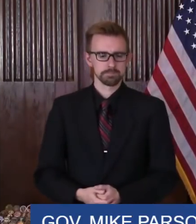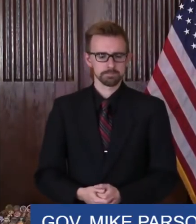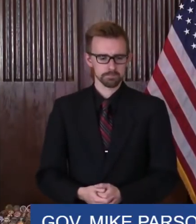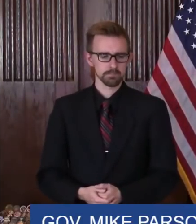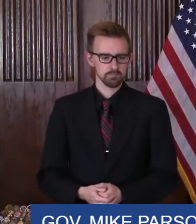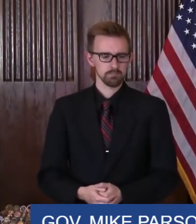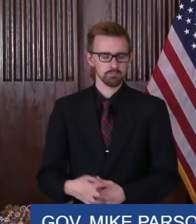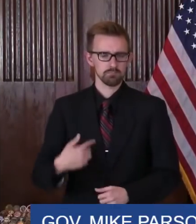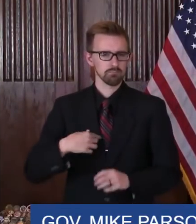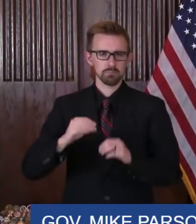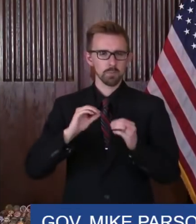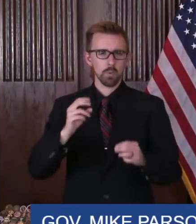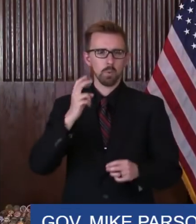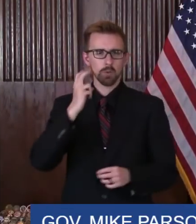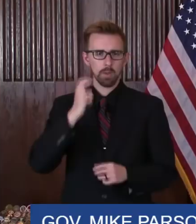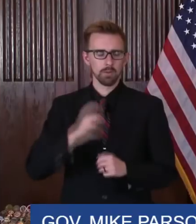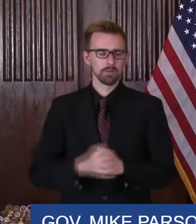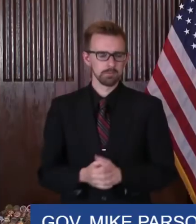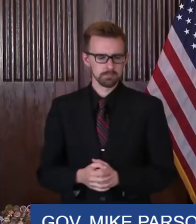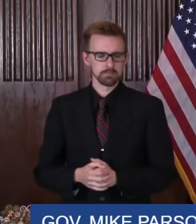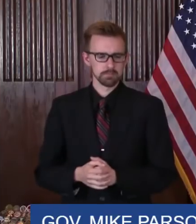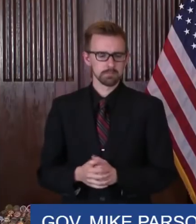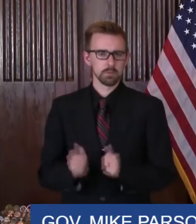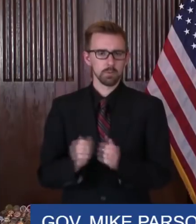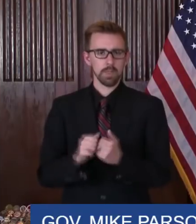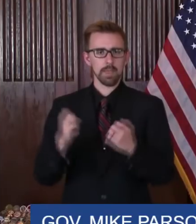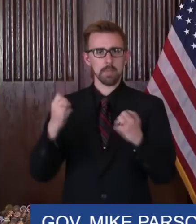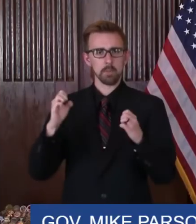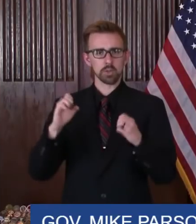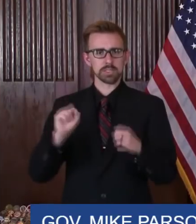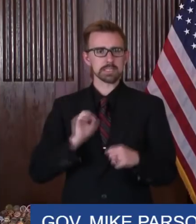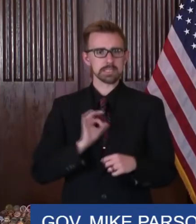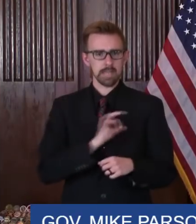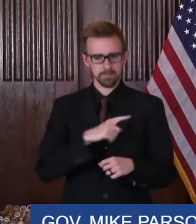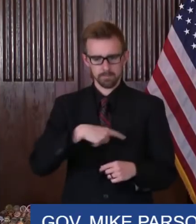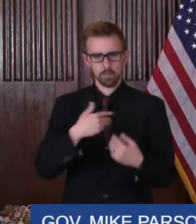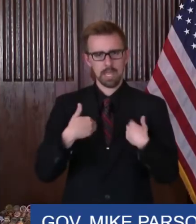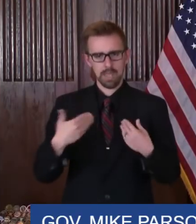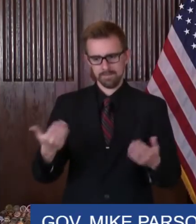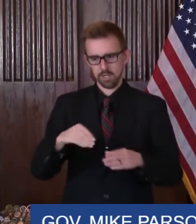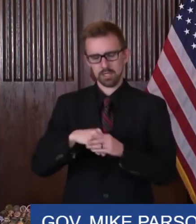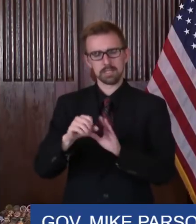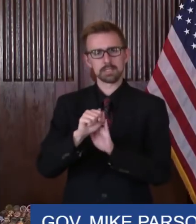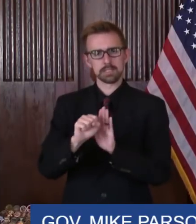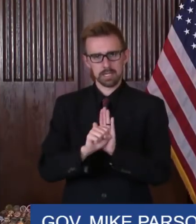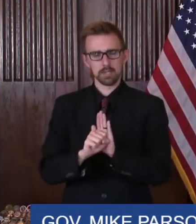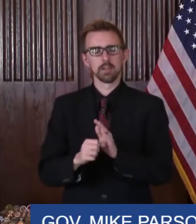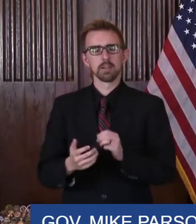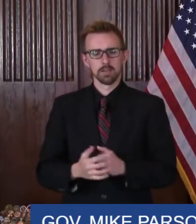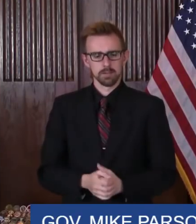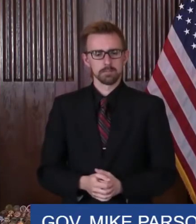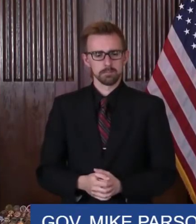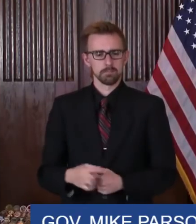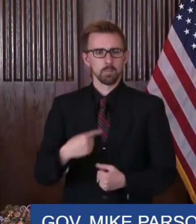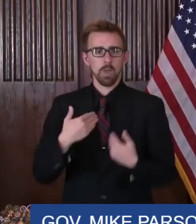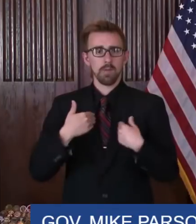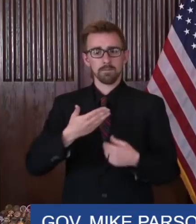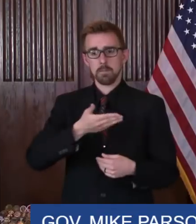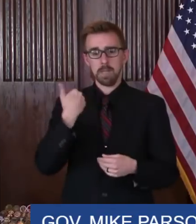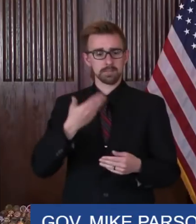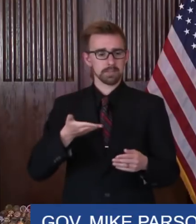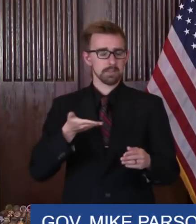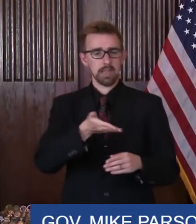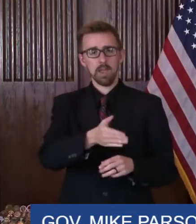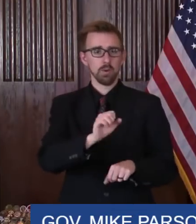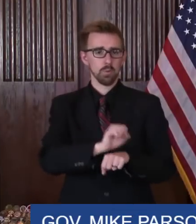There's no doubt with the emergency personnel we have in this state that we've got the best on the front line of